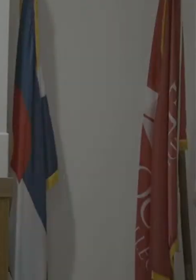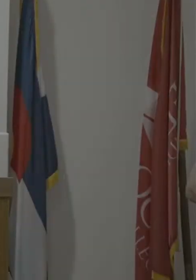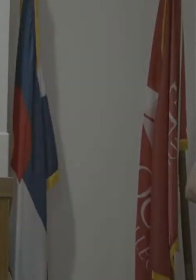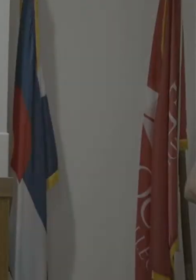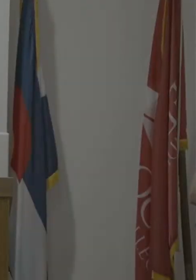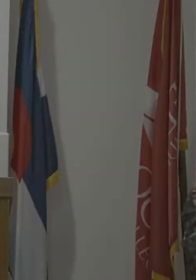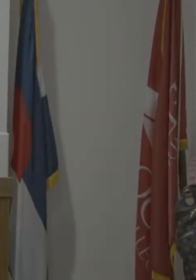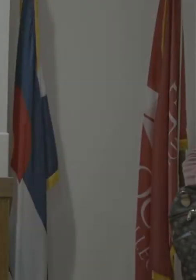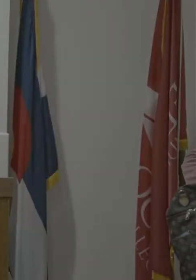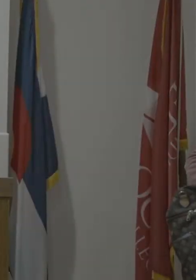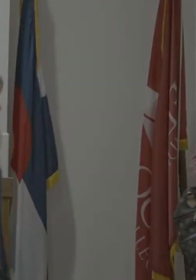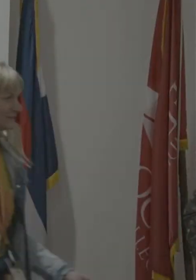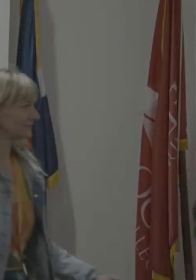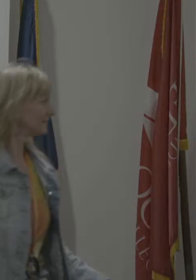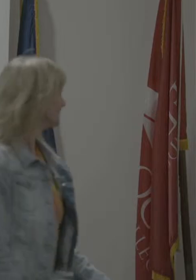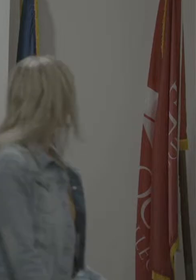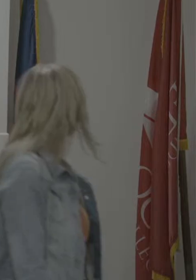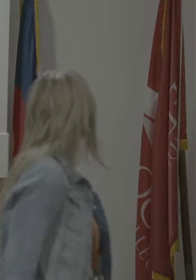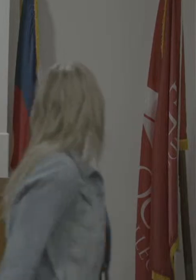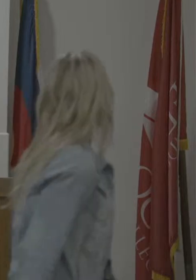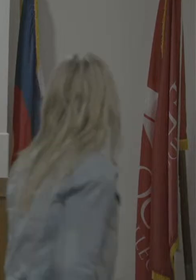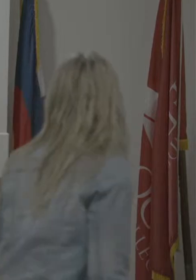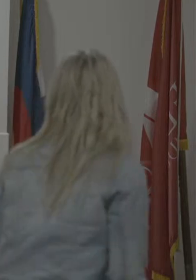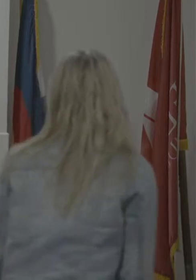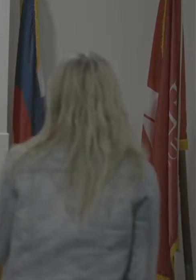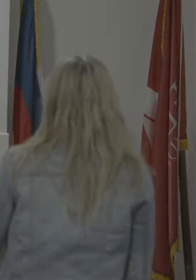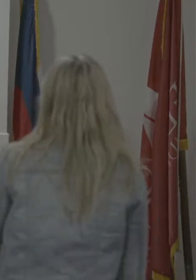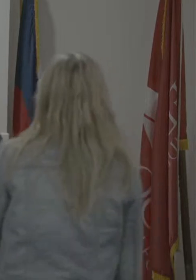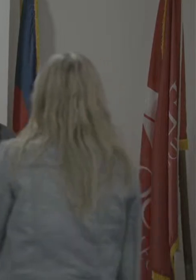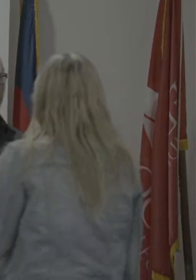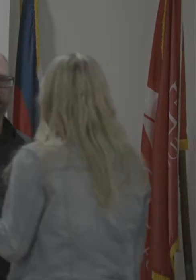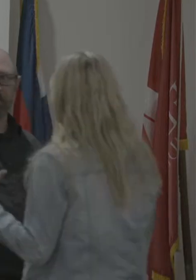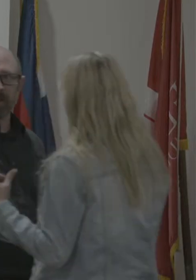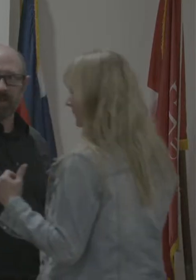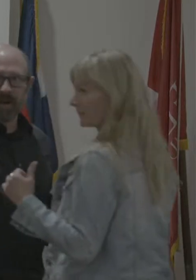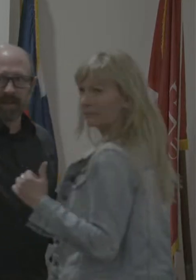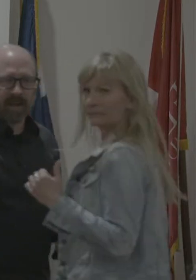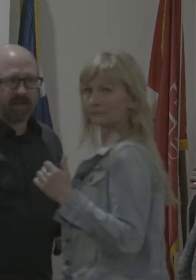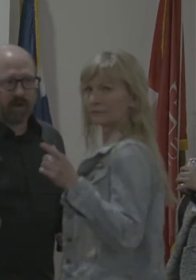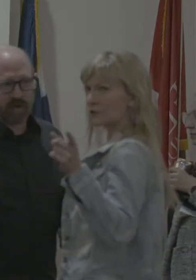Yep. Should I have them just kind of?